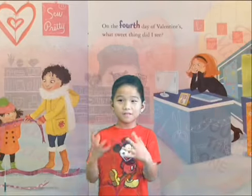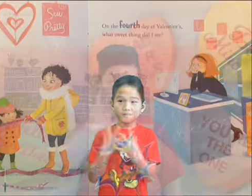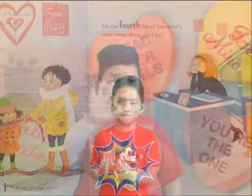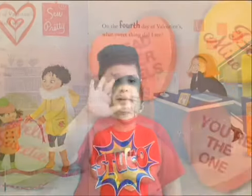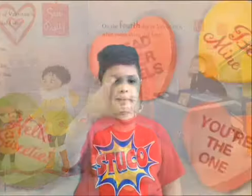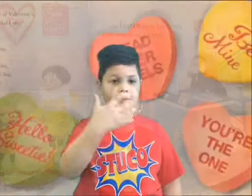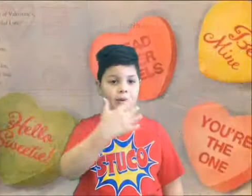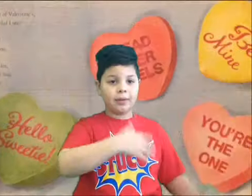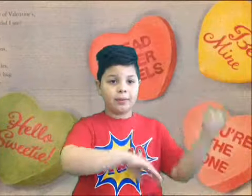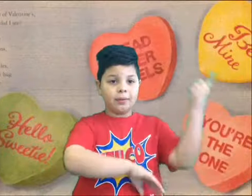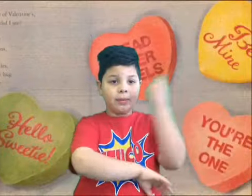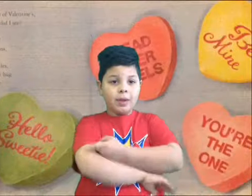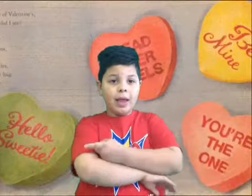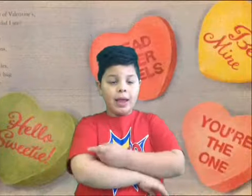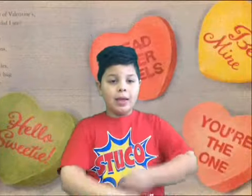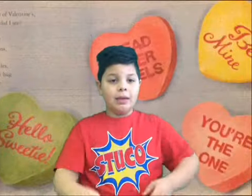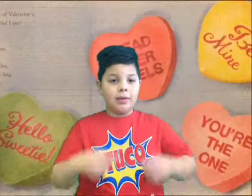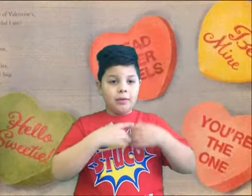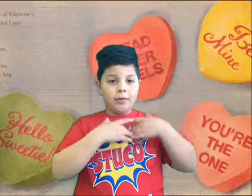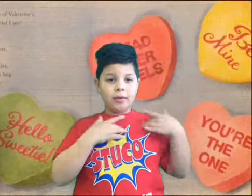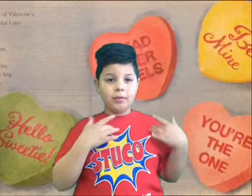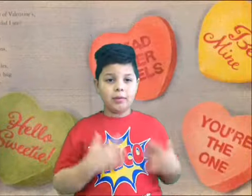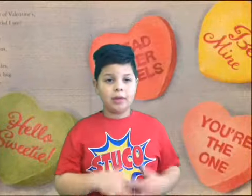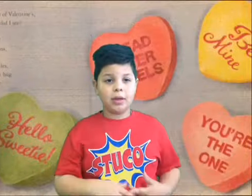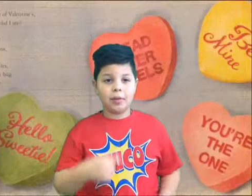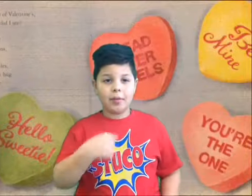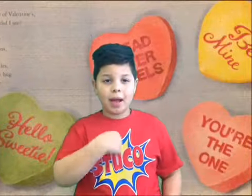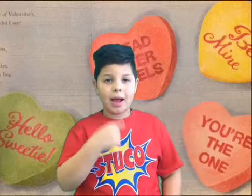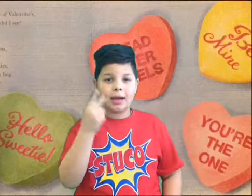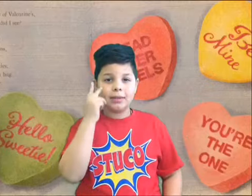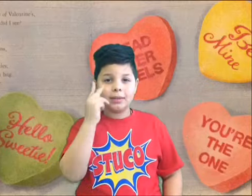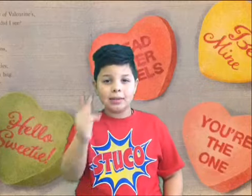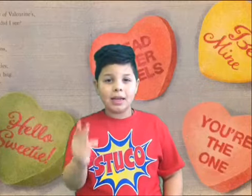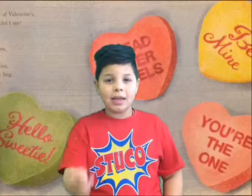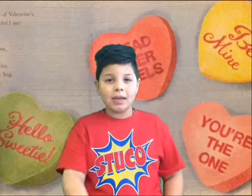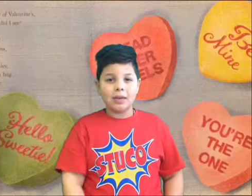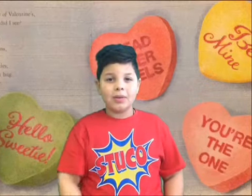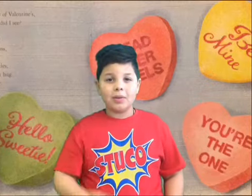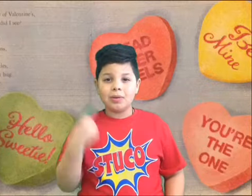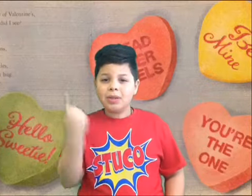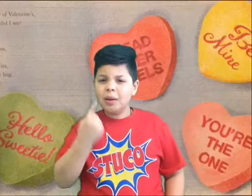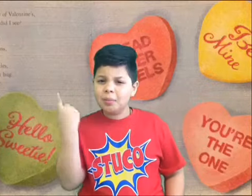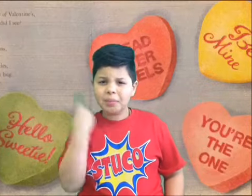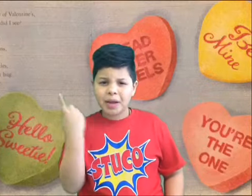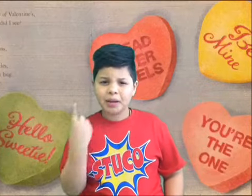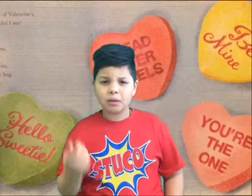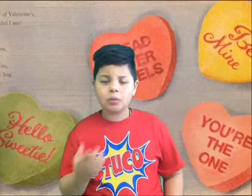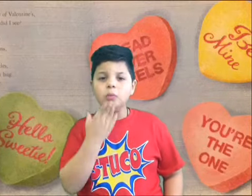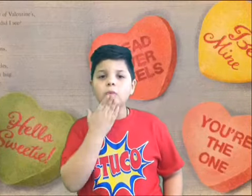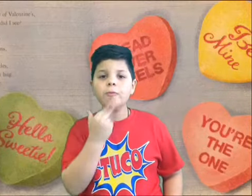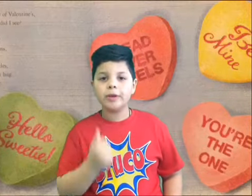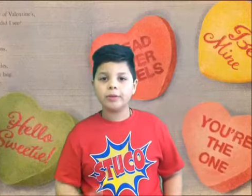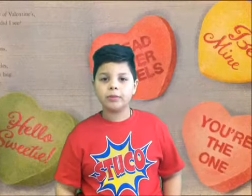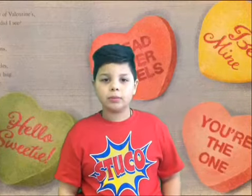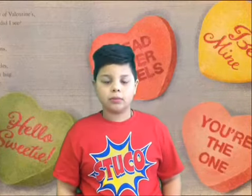On the fifth day of Valentine's Day, what sweet thing did I see?